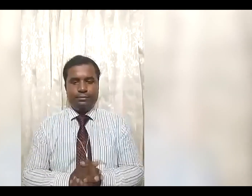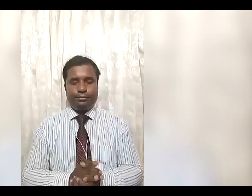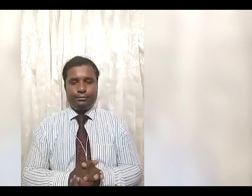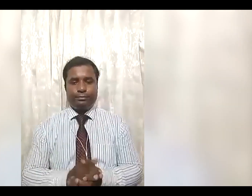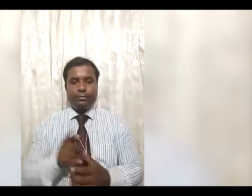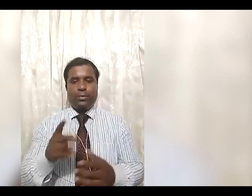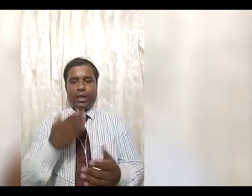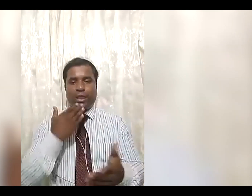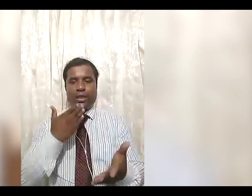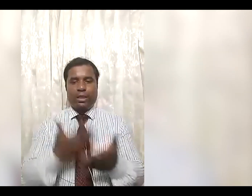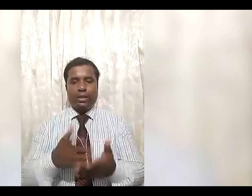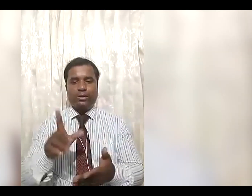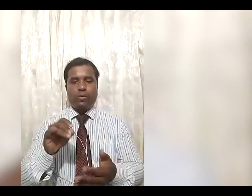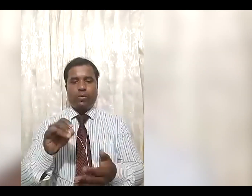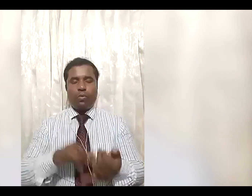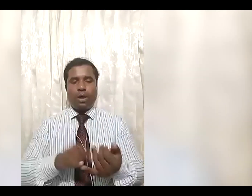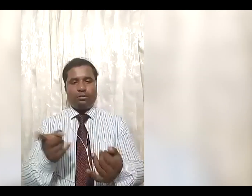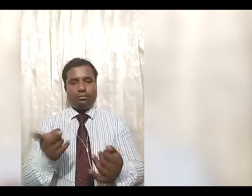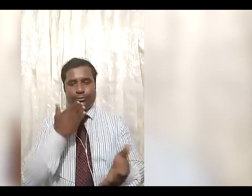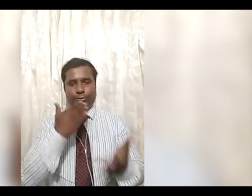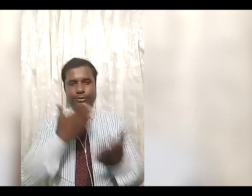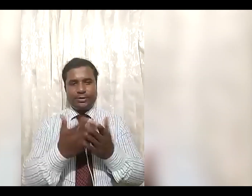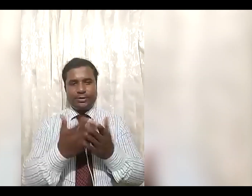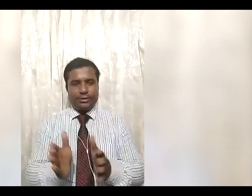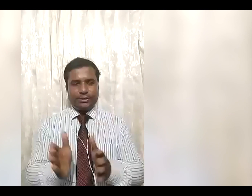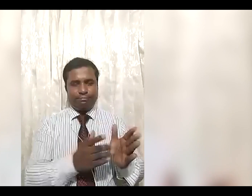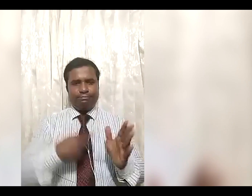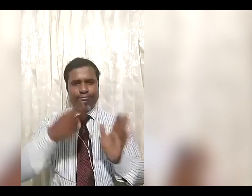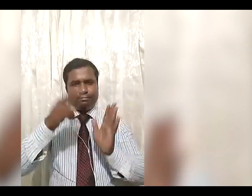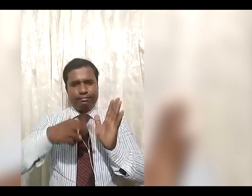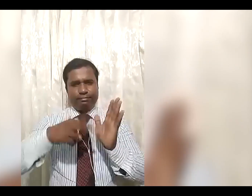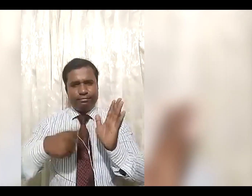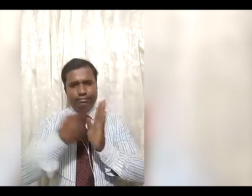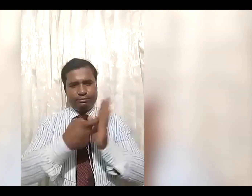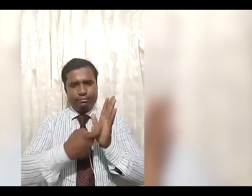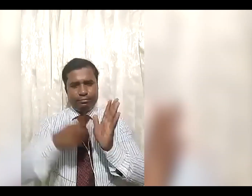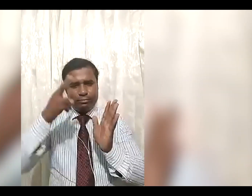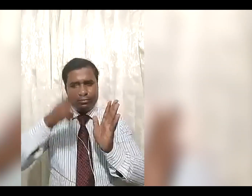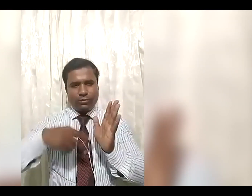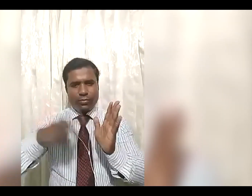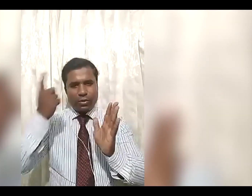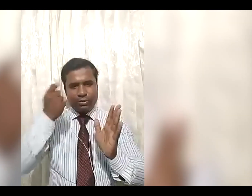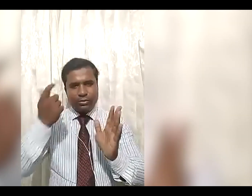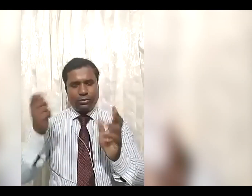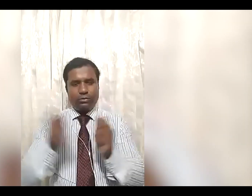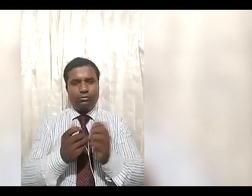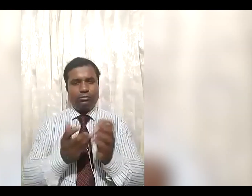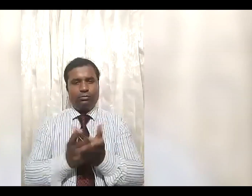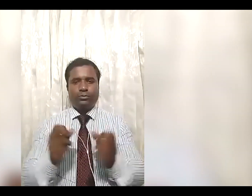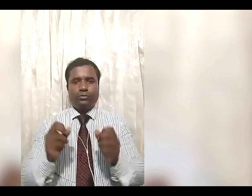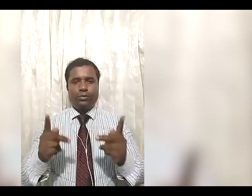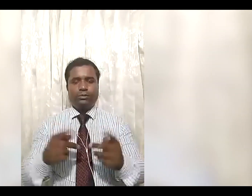the invitation. And Virginia, thank you for an excellent presentation. You know, we could spend hours literally on all of the major issues that you